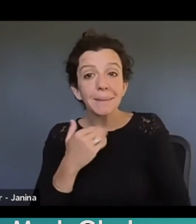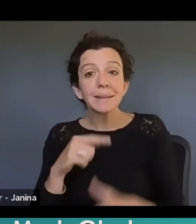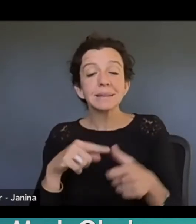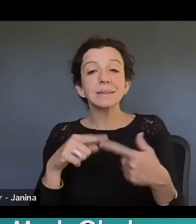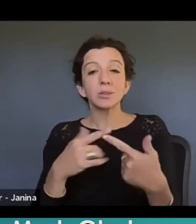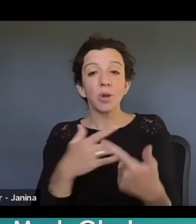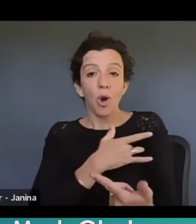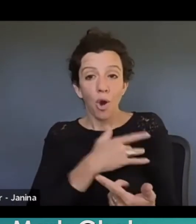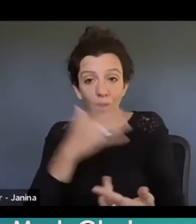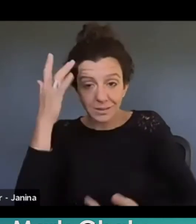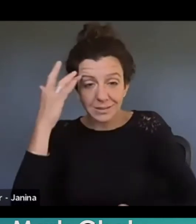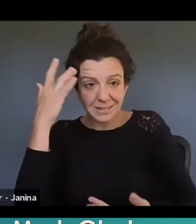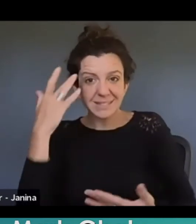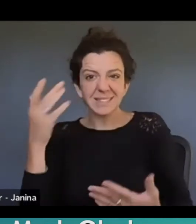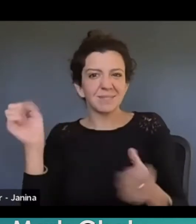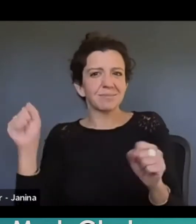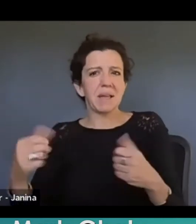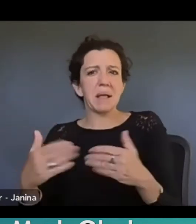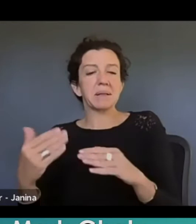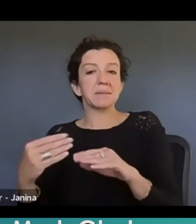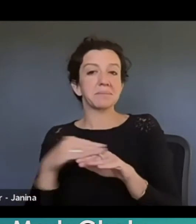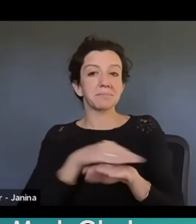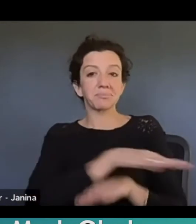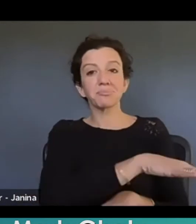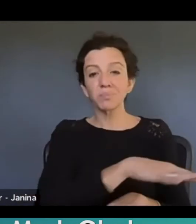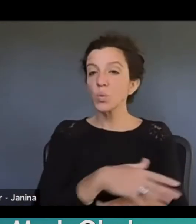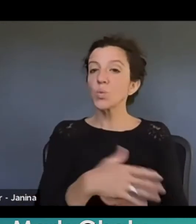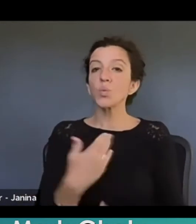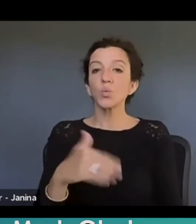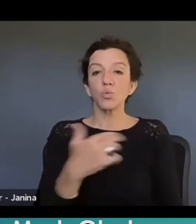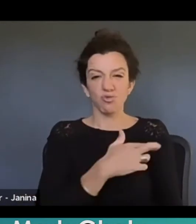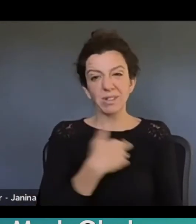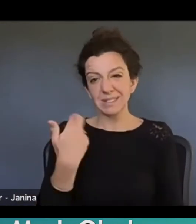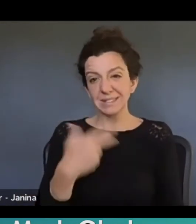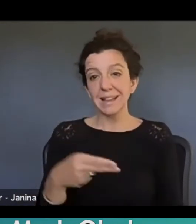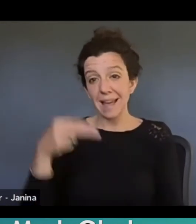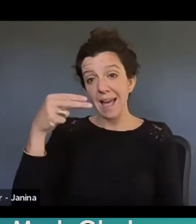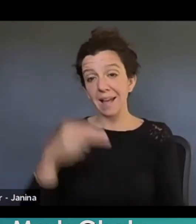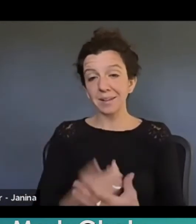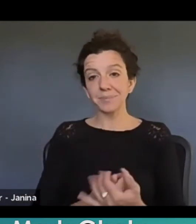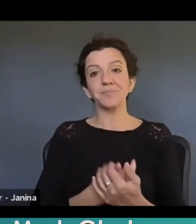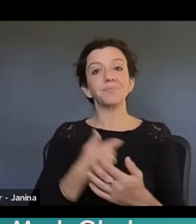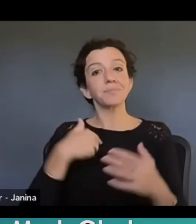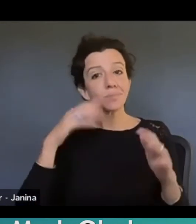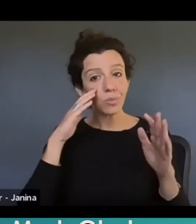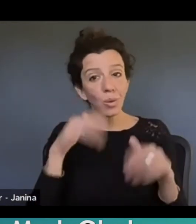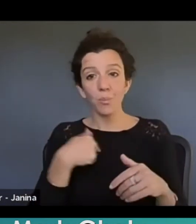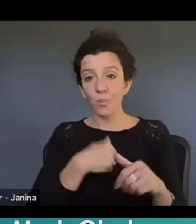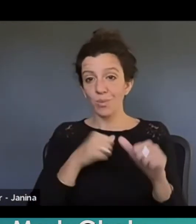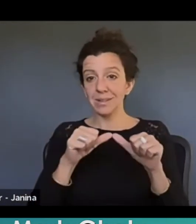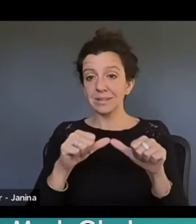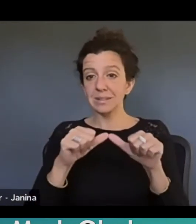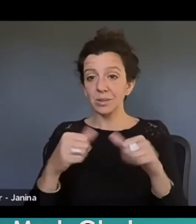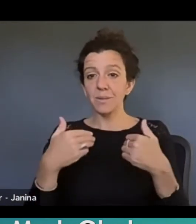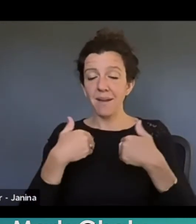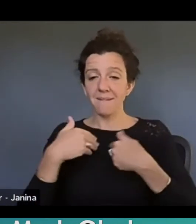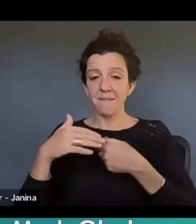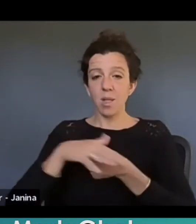sounds like a terribly risky situation. I hope that we continue to have our local